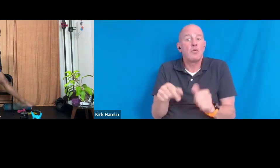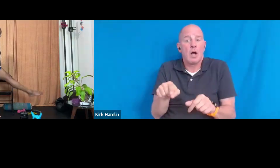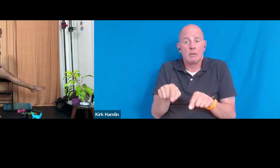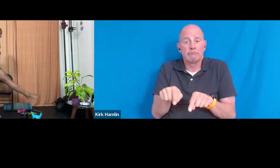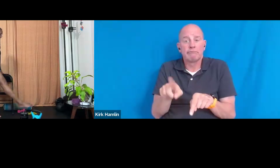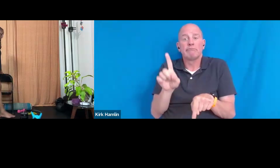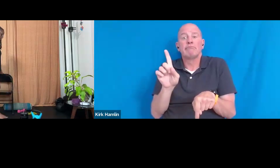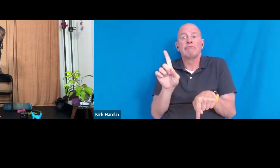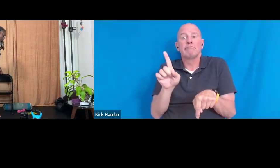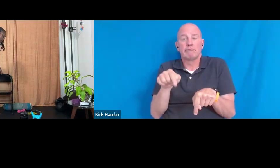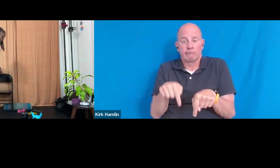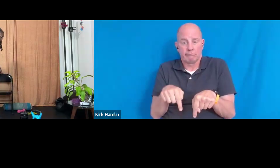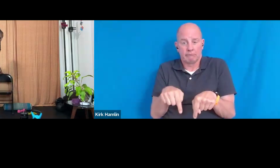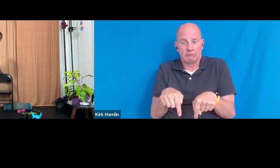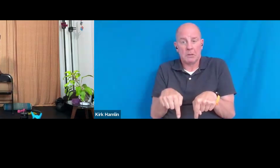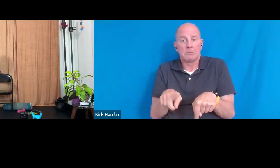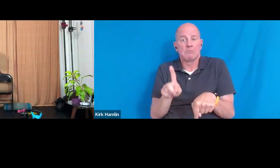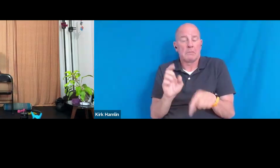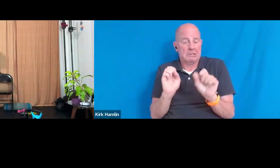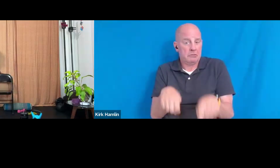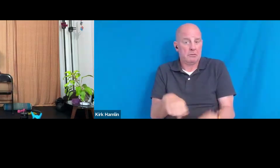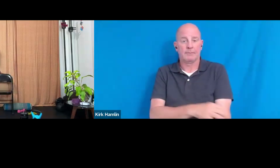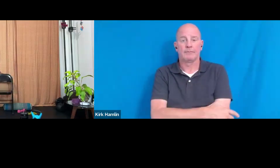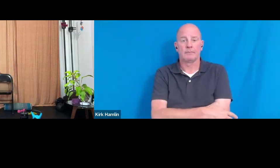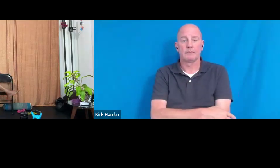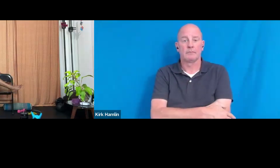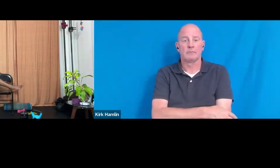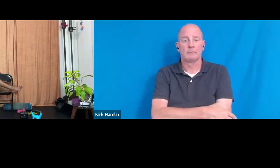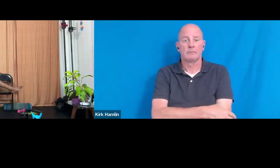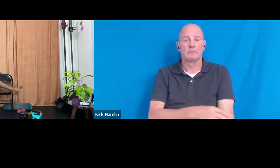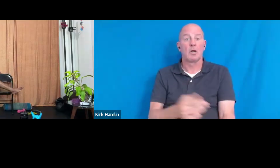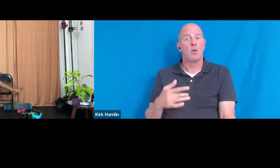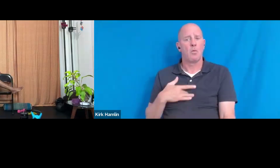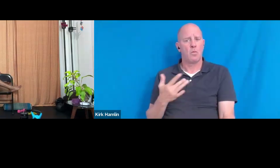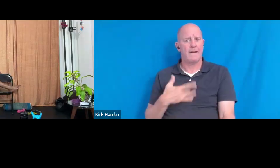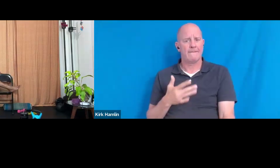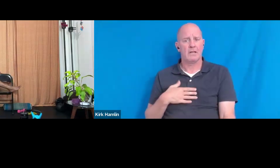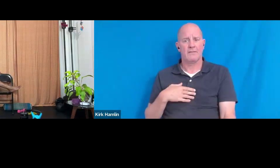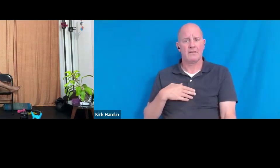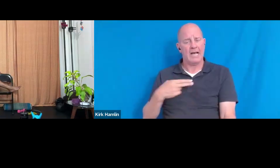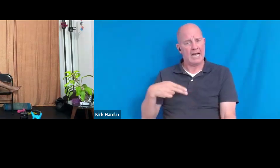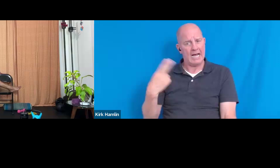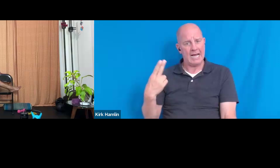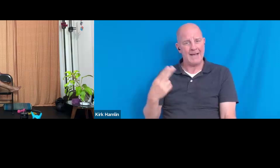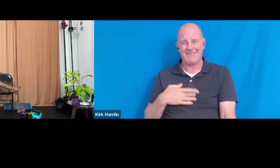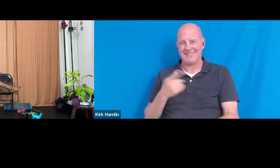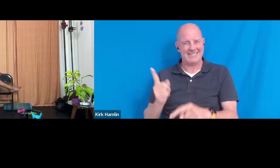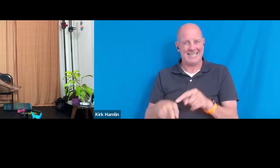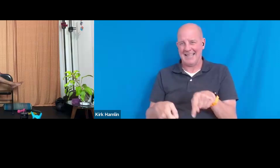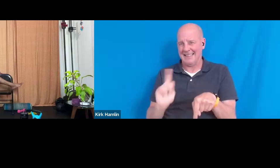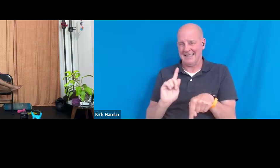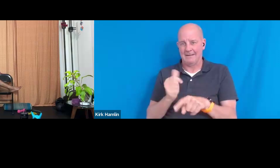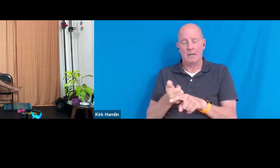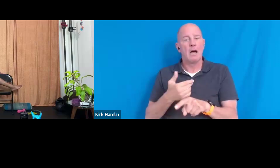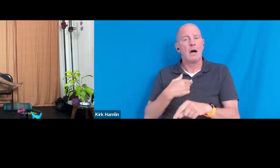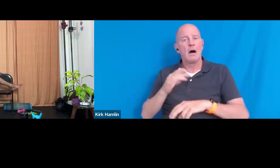high. You can also, if you're standing and you want to get the feeling of height but don't think you can lift it up that high, rest on